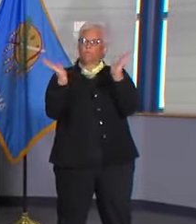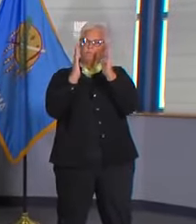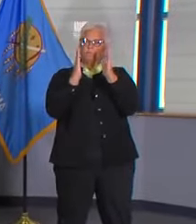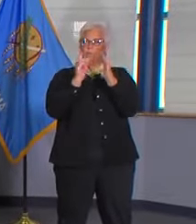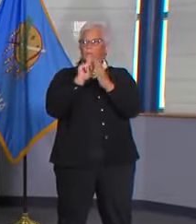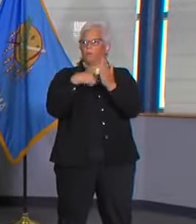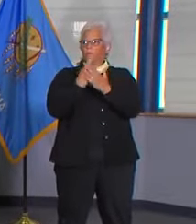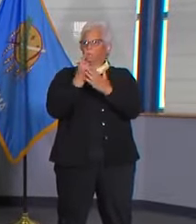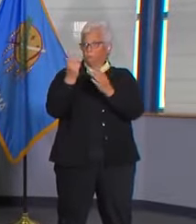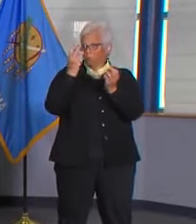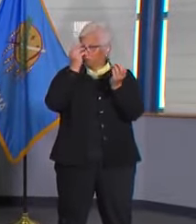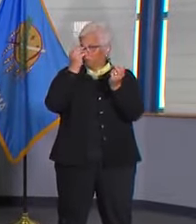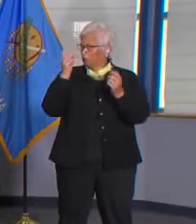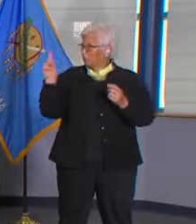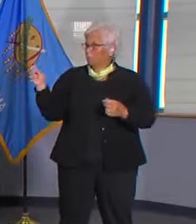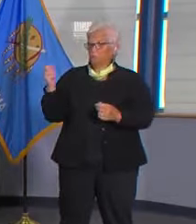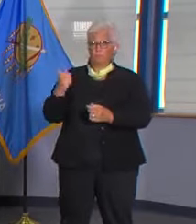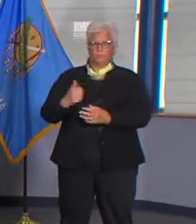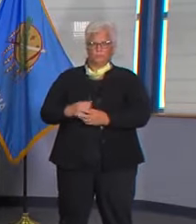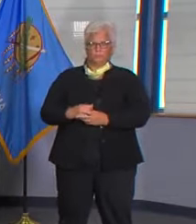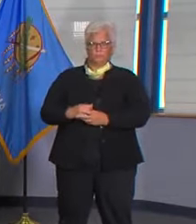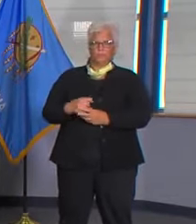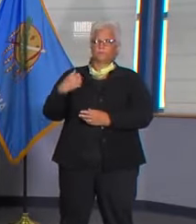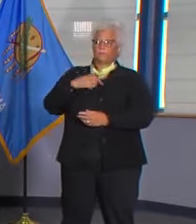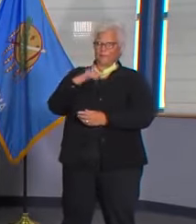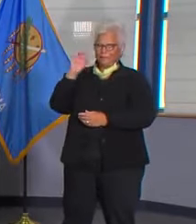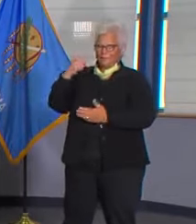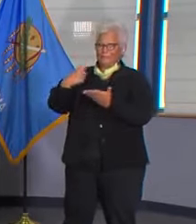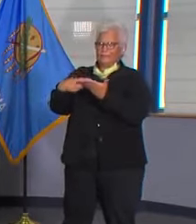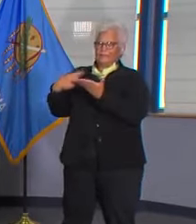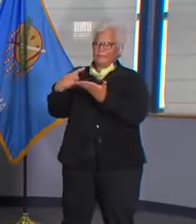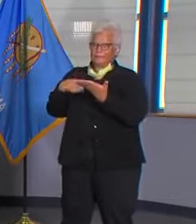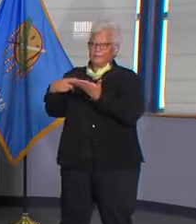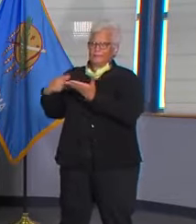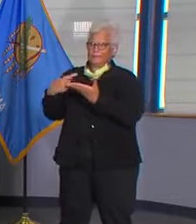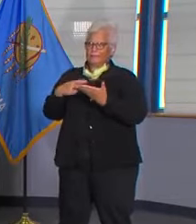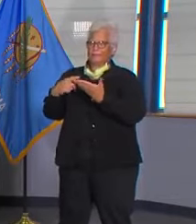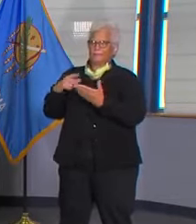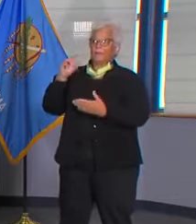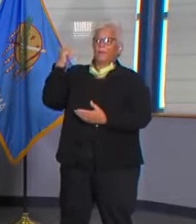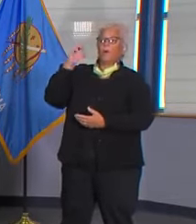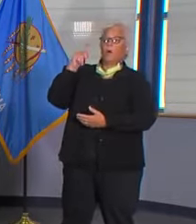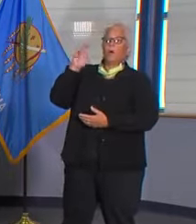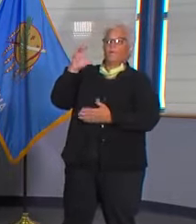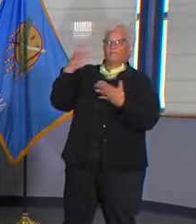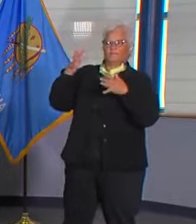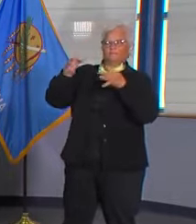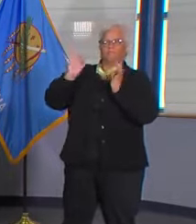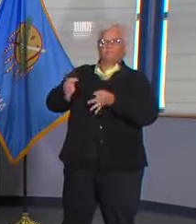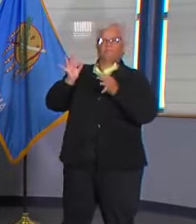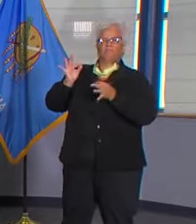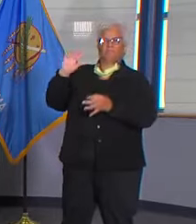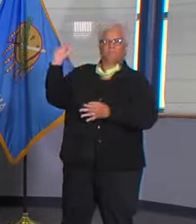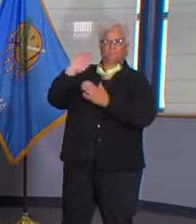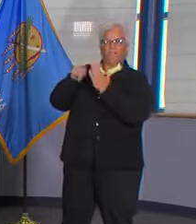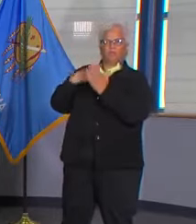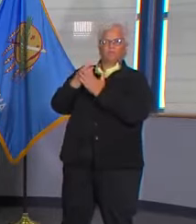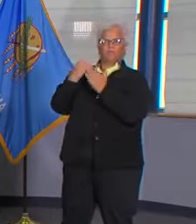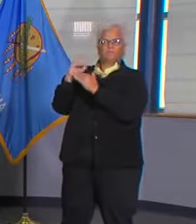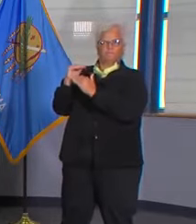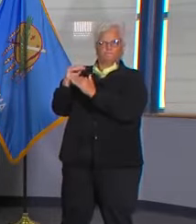We've discussed that. I believe Oklahoma City did do that. We've talked about that, but to date, you know,